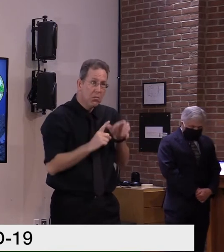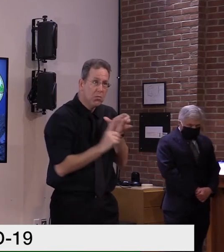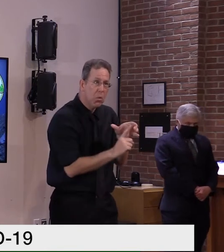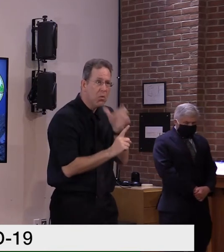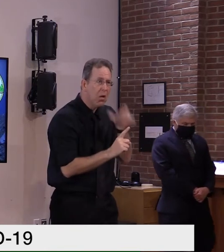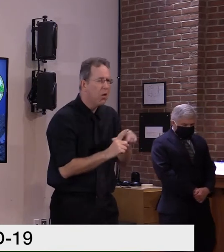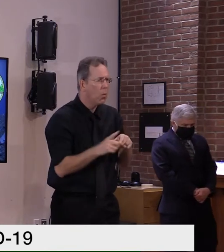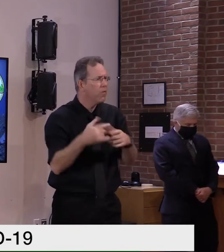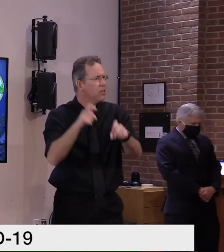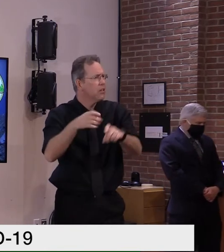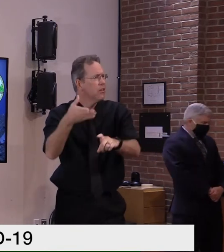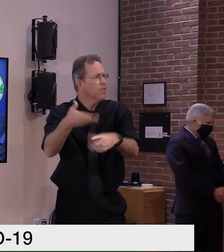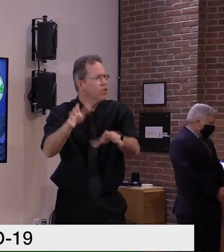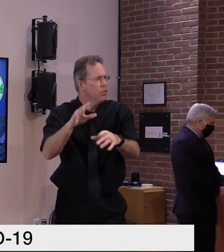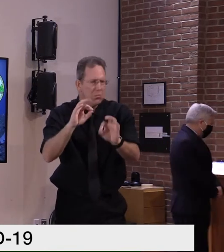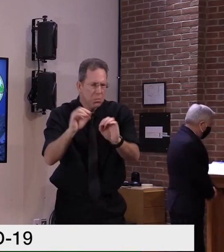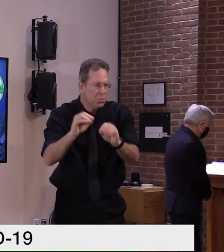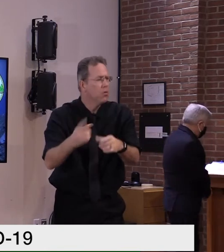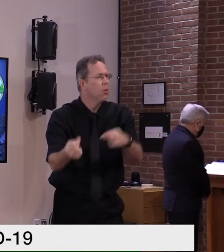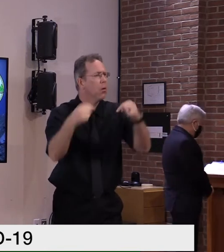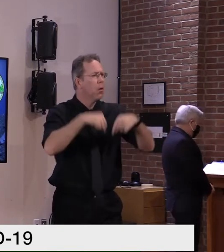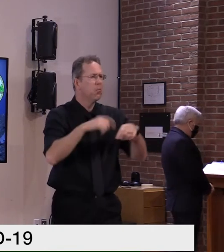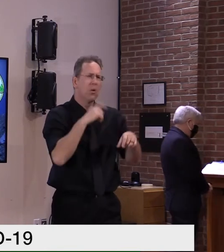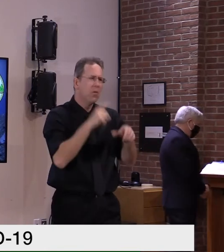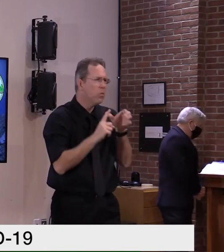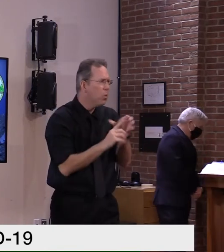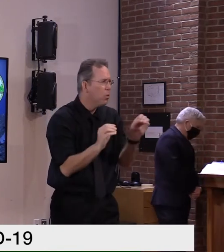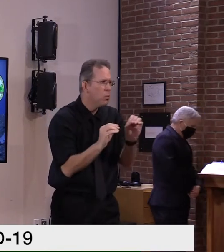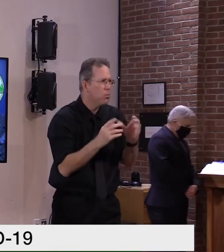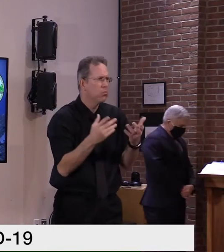Joe, the Barton Chronicle.